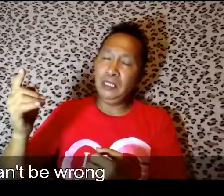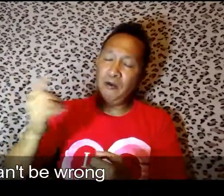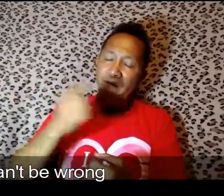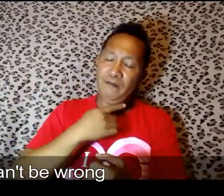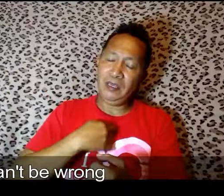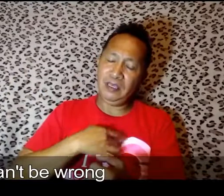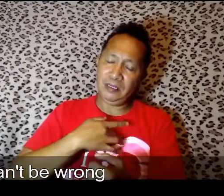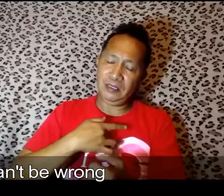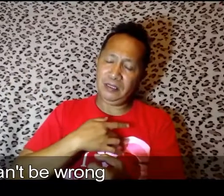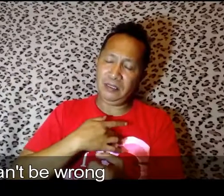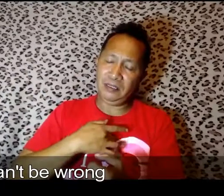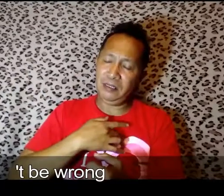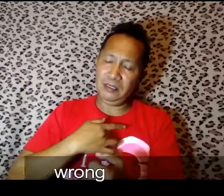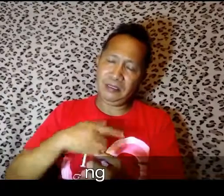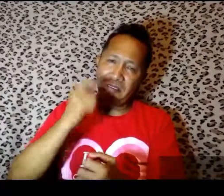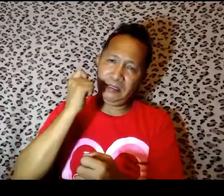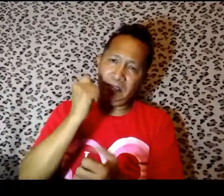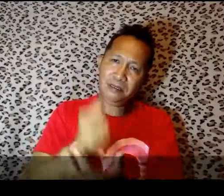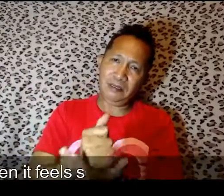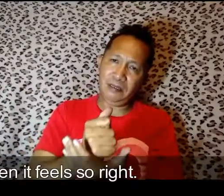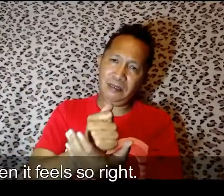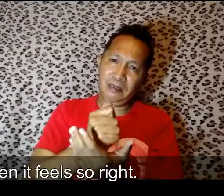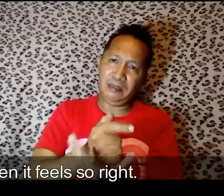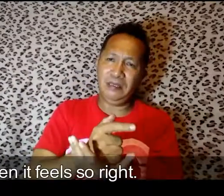feels so right